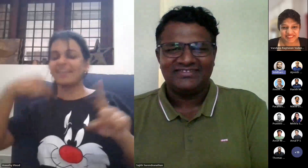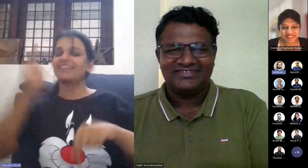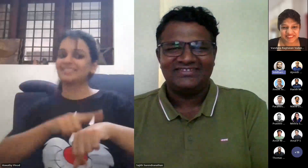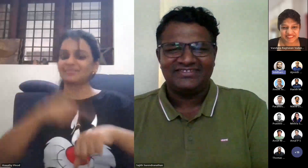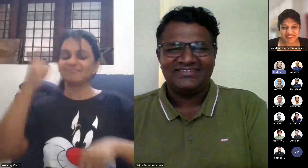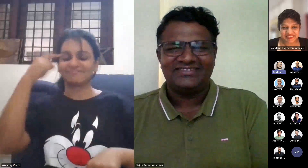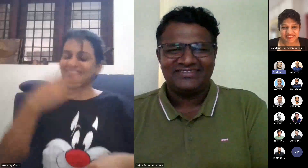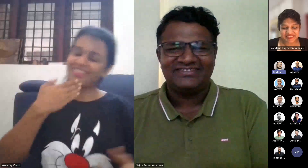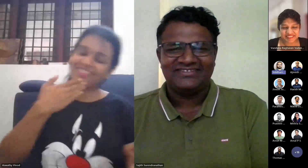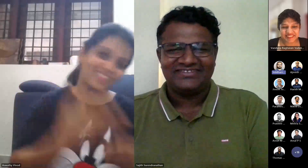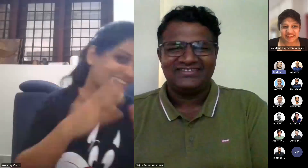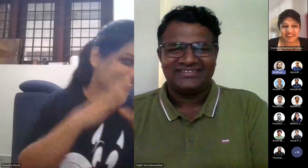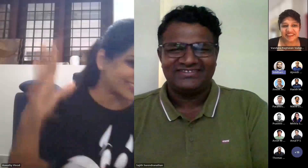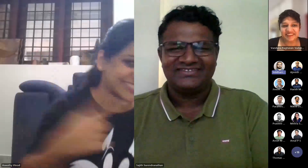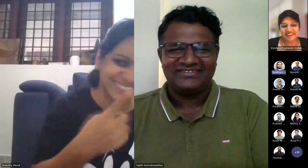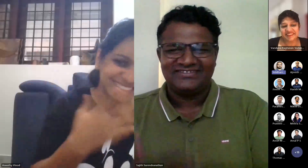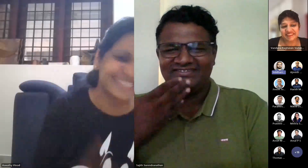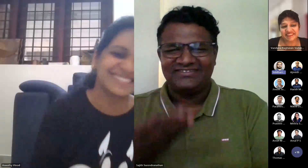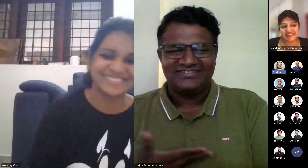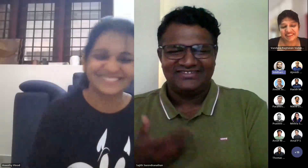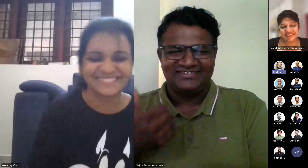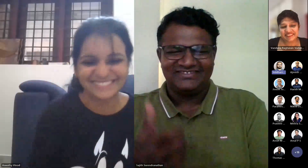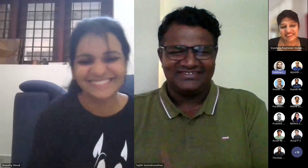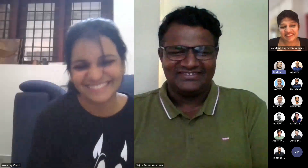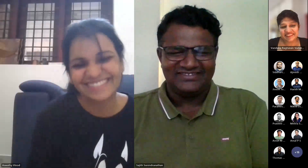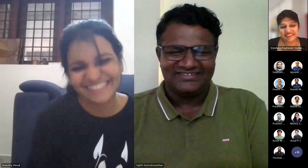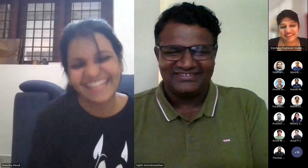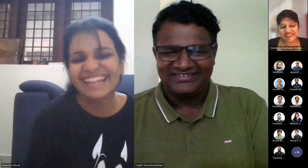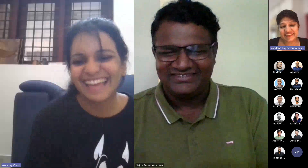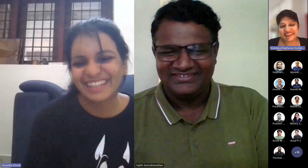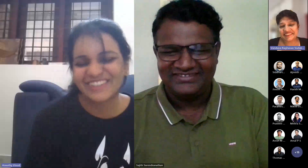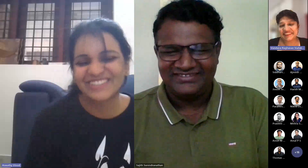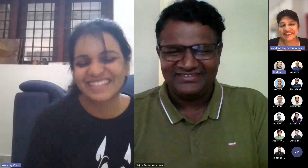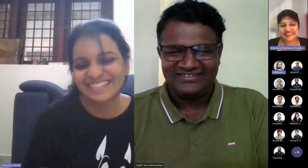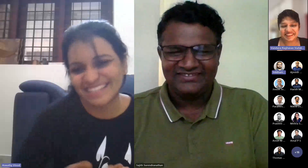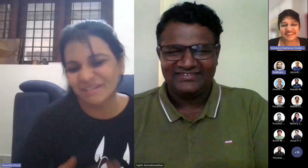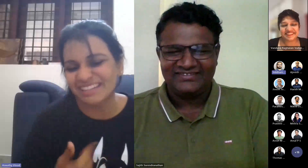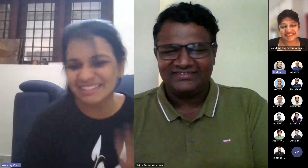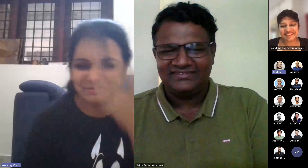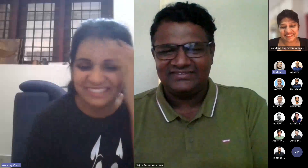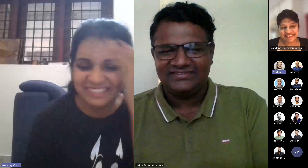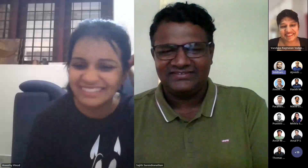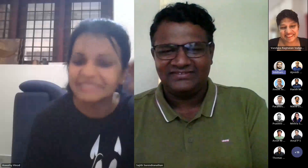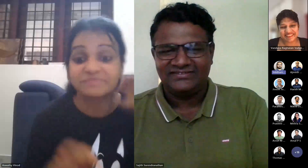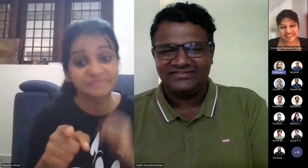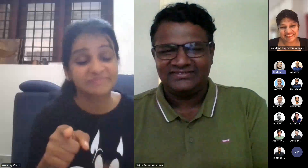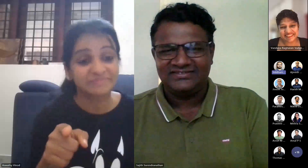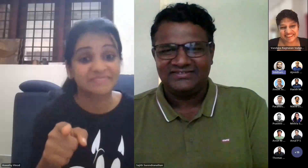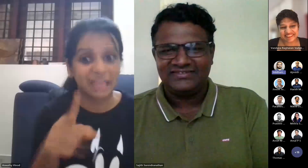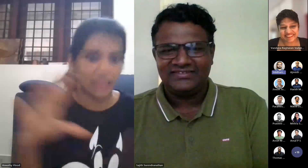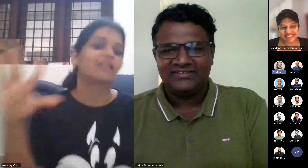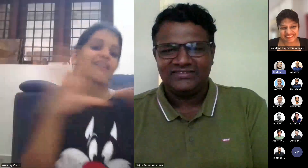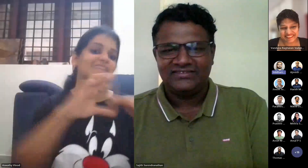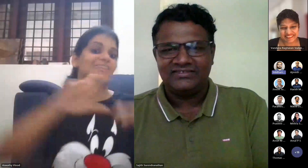I just want to thank you that that this thanking thing. So Thank you. And I Thank will you. definitely connect with Sajith after